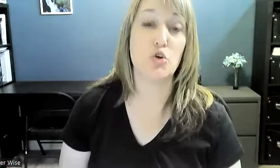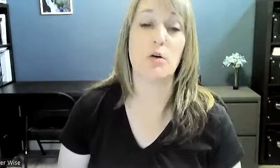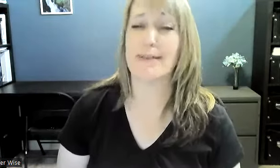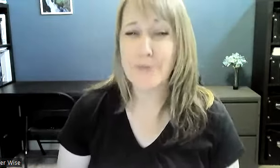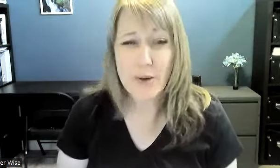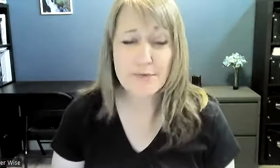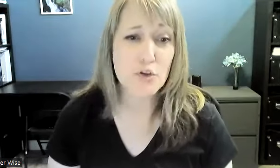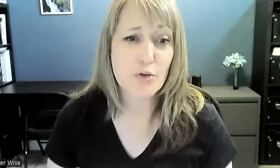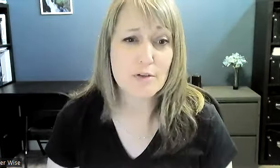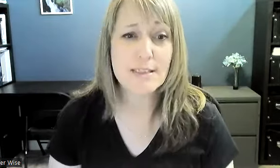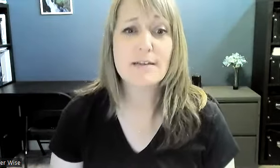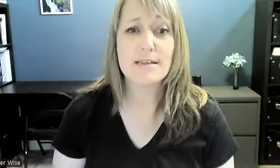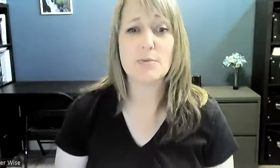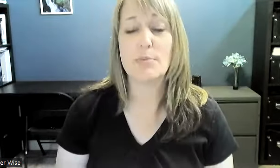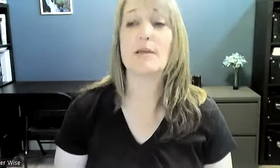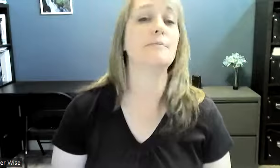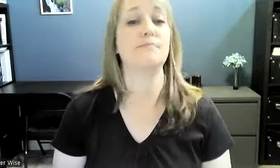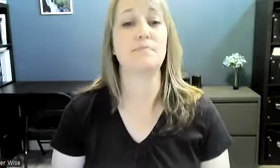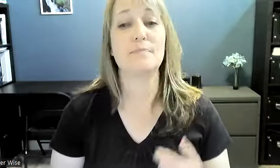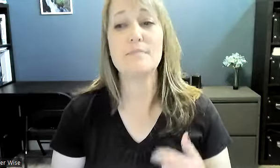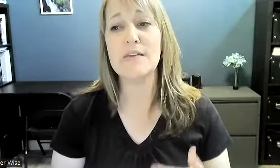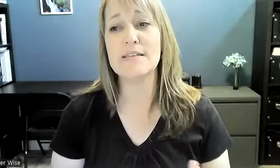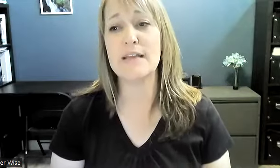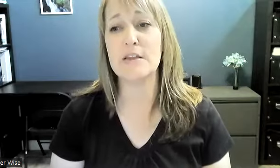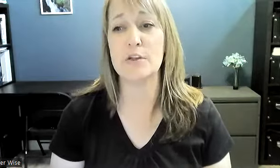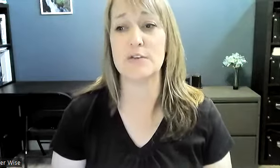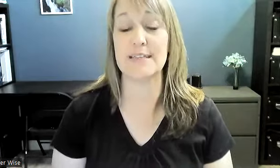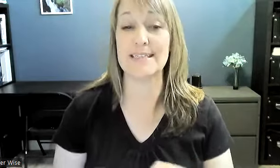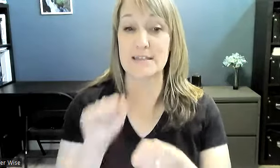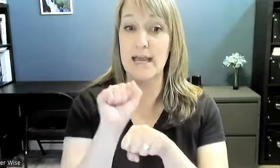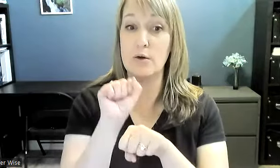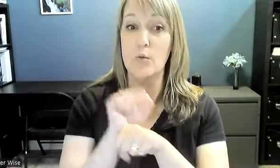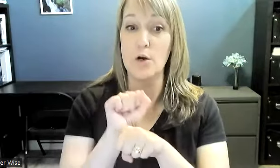chore. Like if you have chores, this would be the sign that you would use. It's like work,